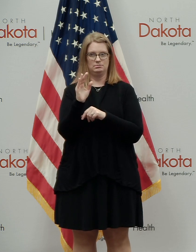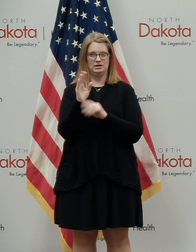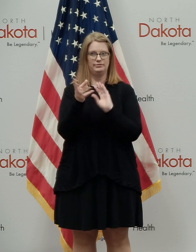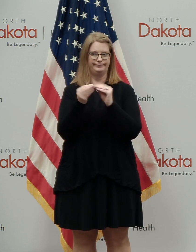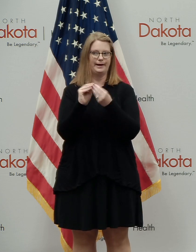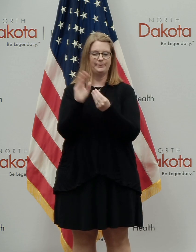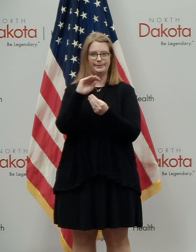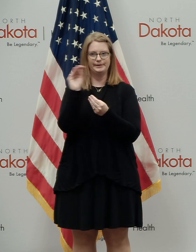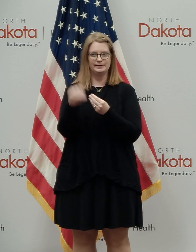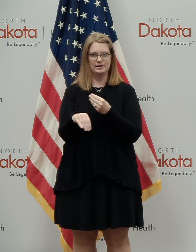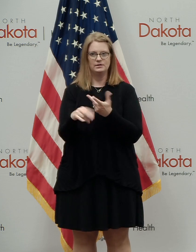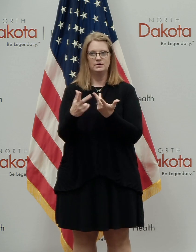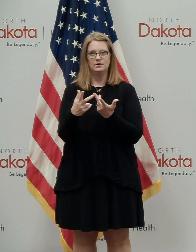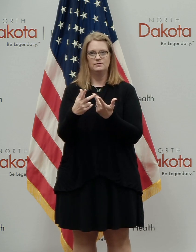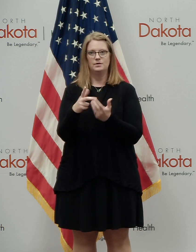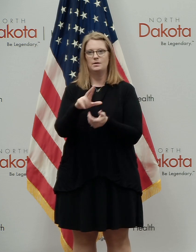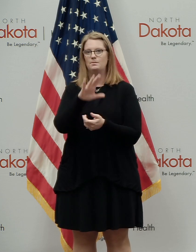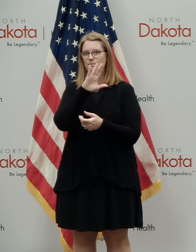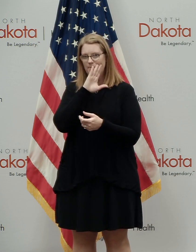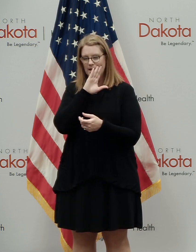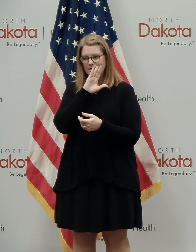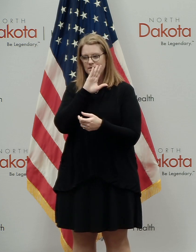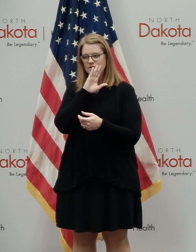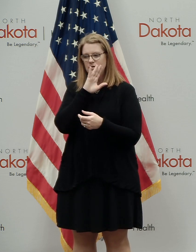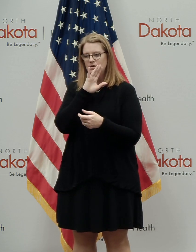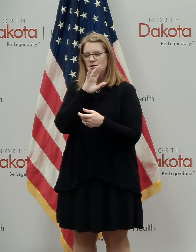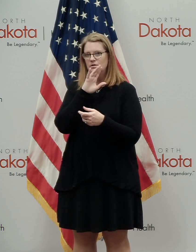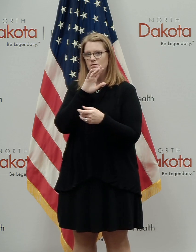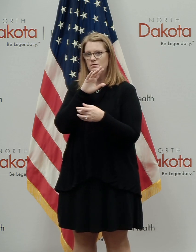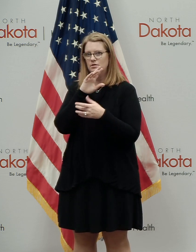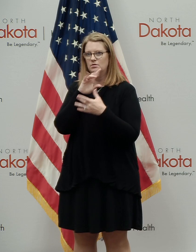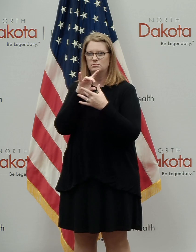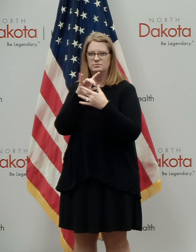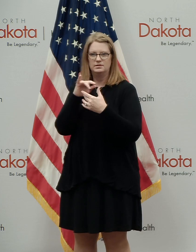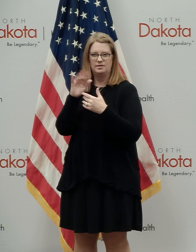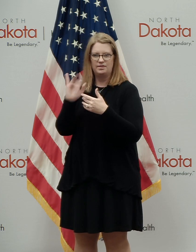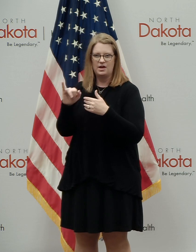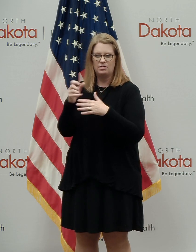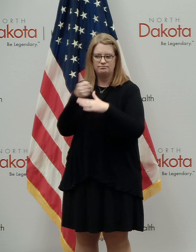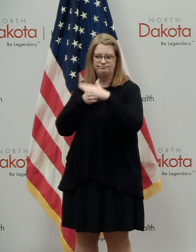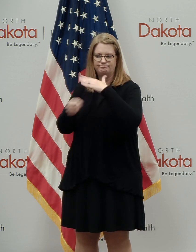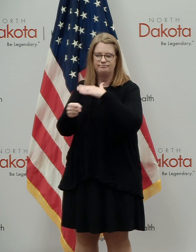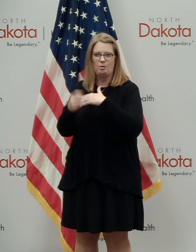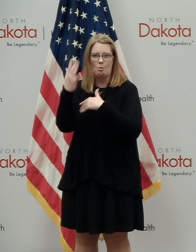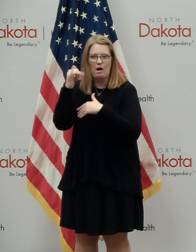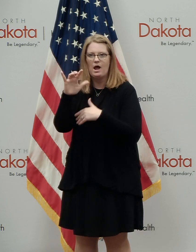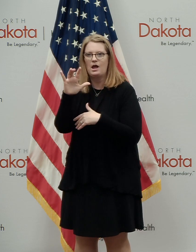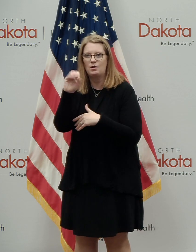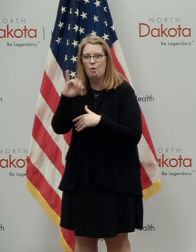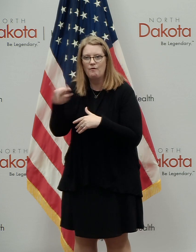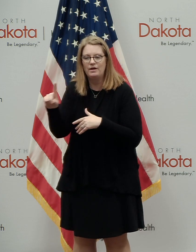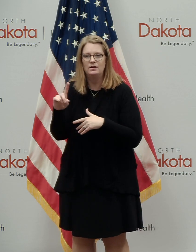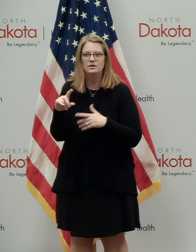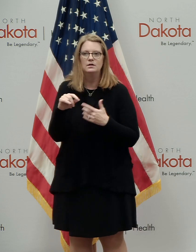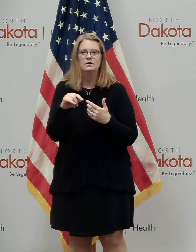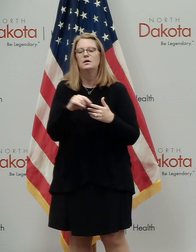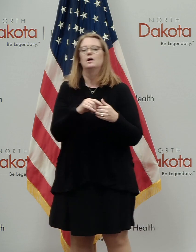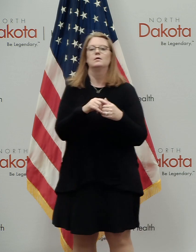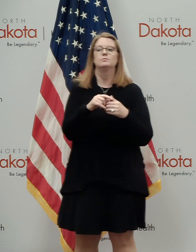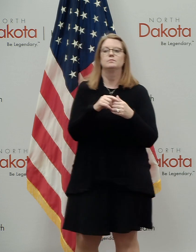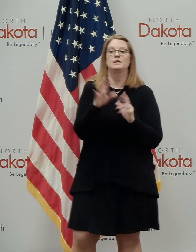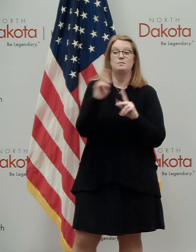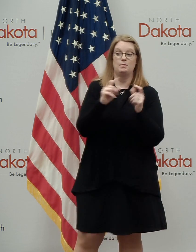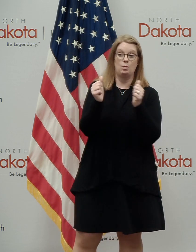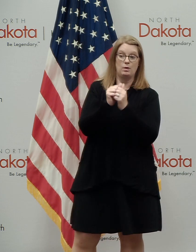hospital beds in North Dakota for people that are due to COVID hospitalization. If you add in the ones with COVID, then